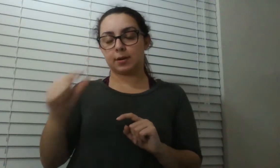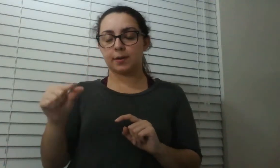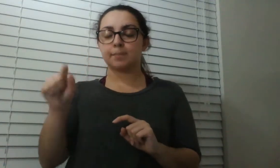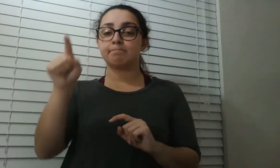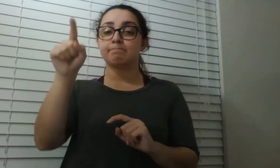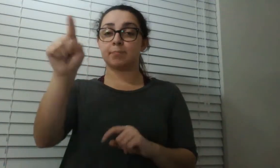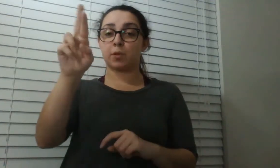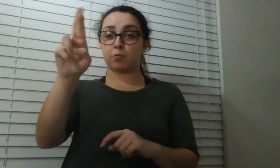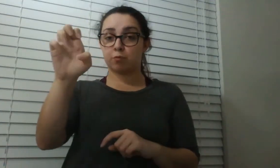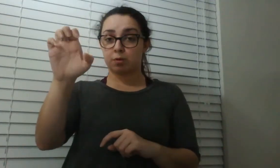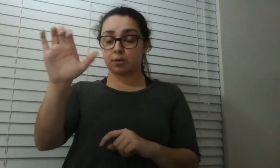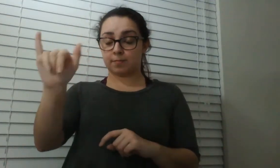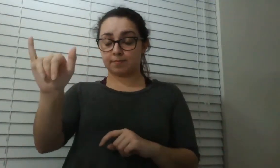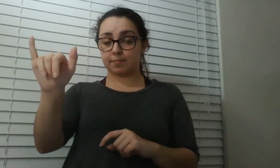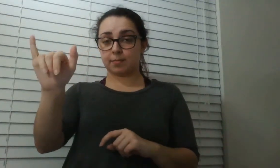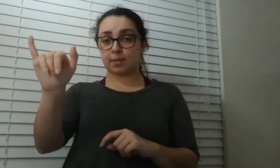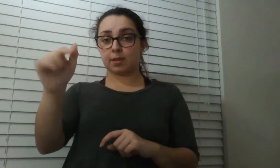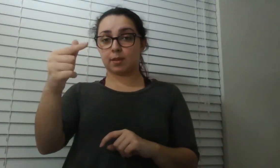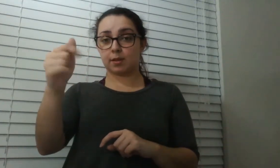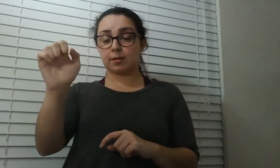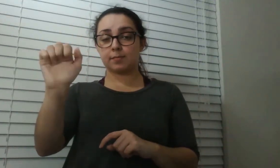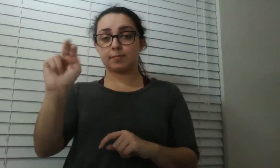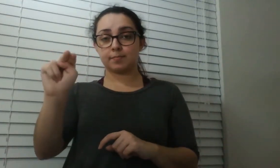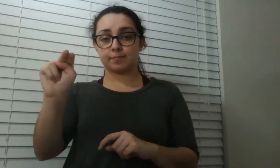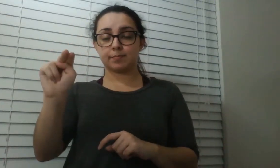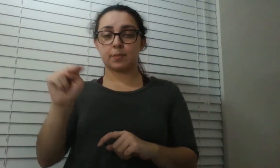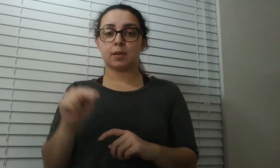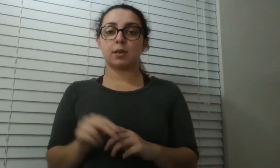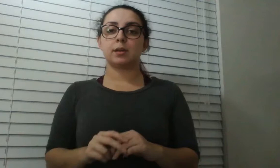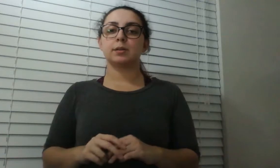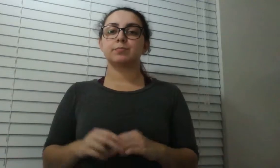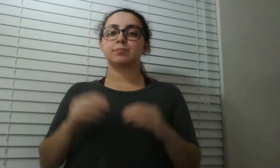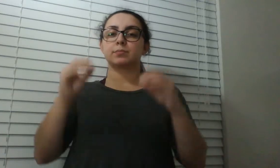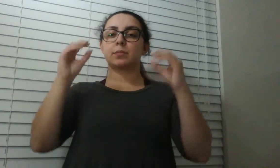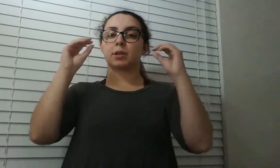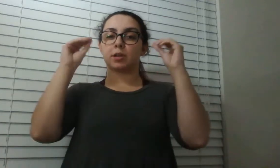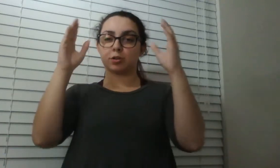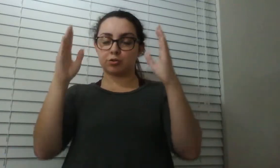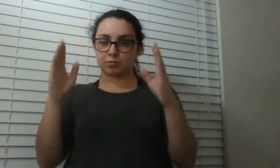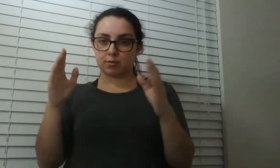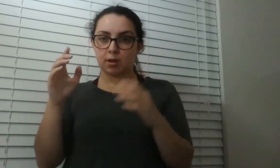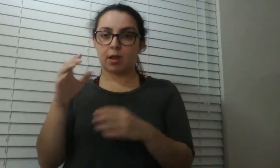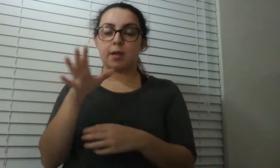Choi. I'm an artist and a mother and an educator. Know each other? Oh yeah, we're married.